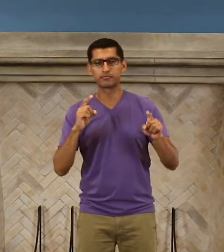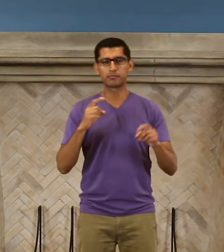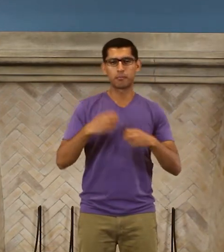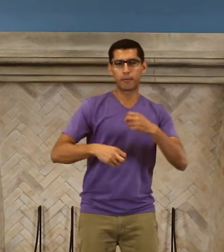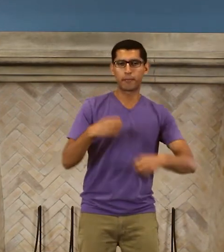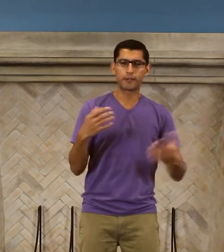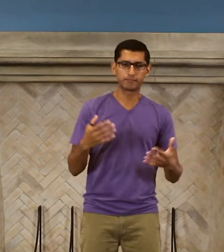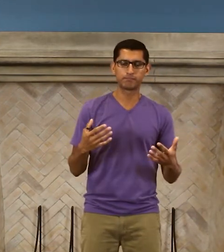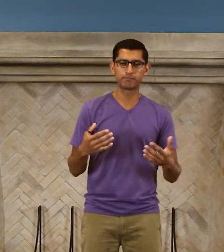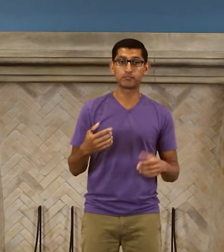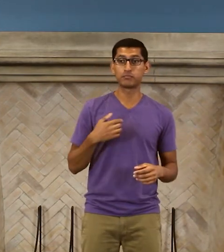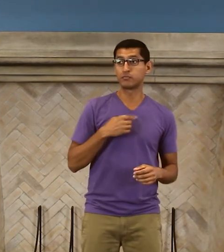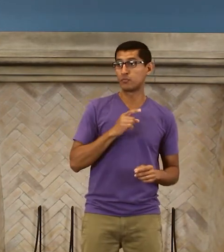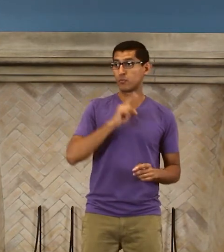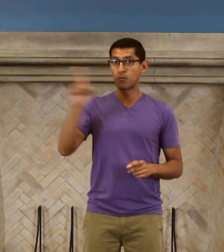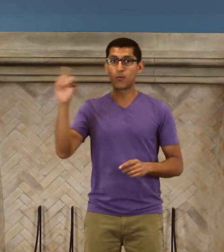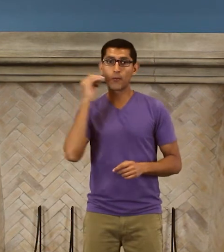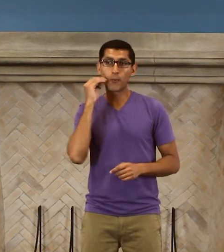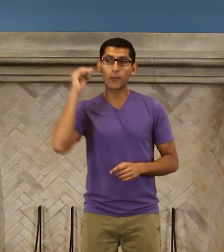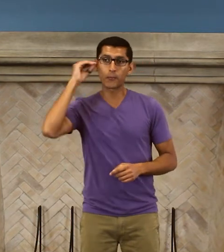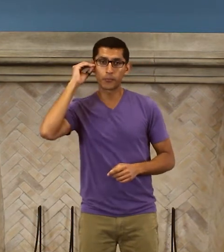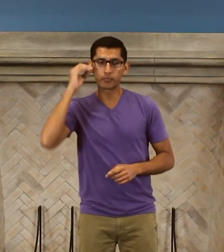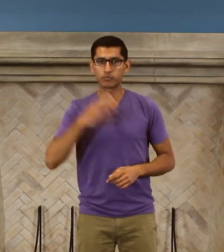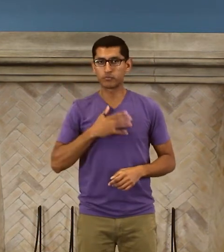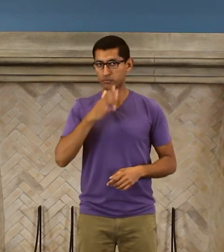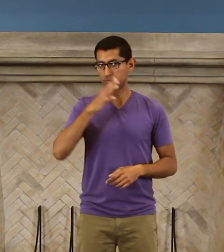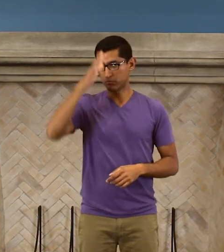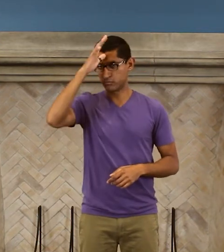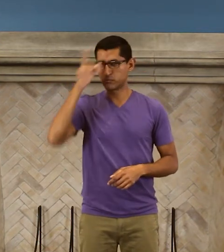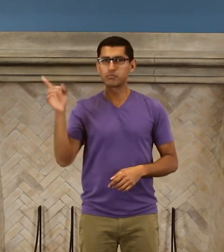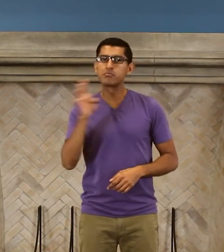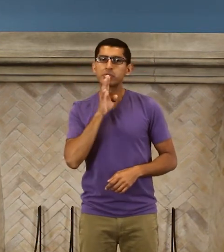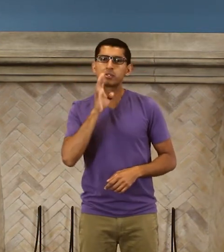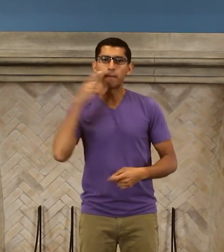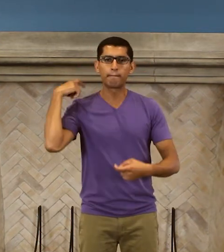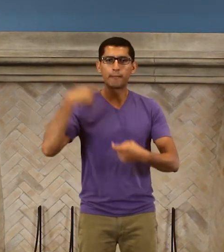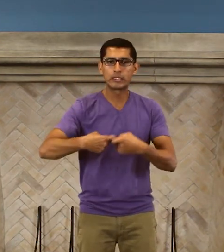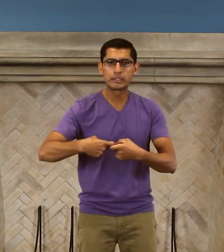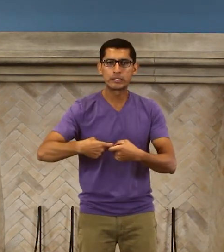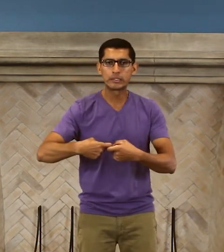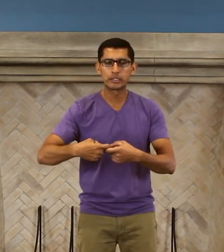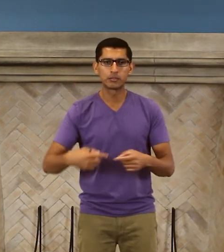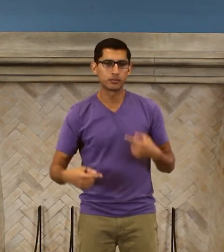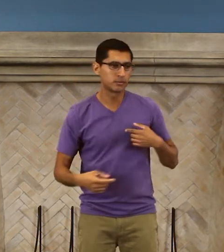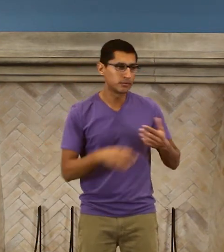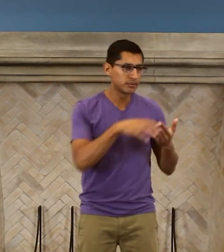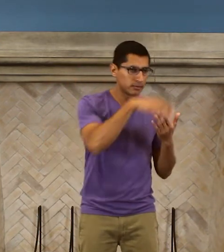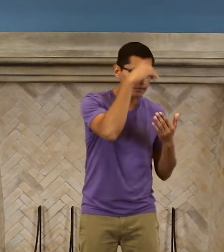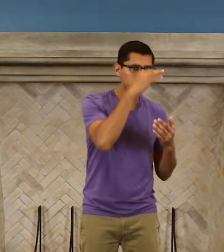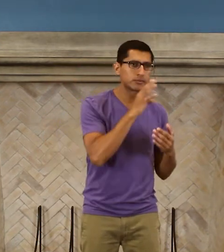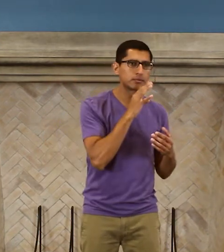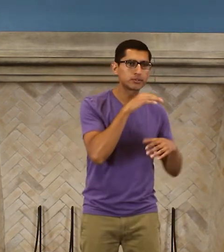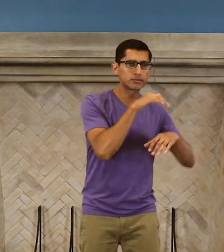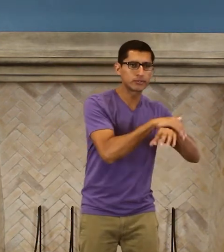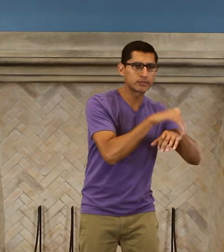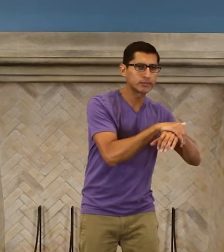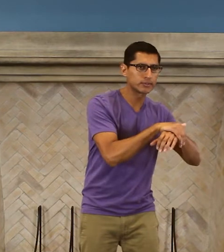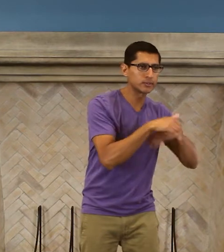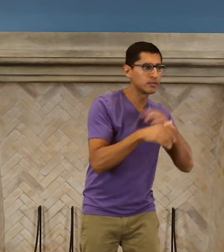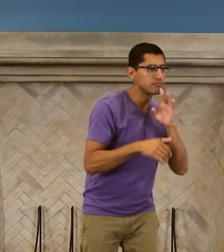speak well. It worked. But there was one problem. I'd go home, and my parents spoke Spanish. And I